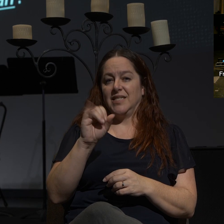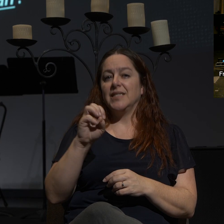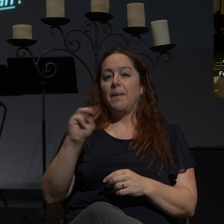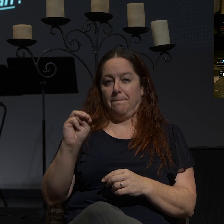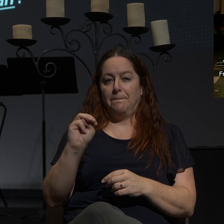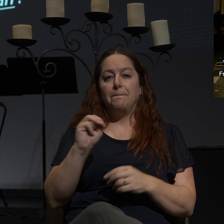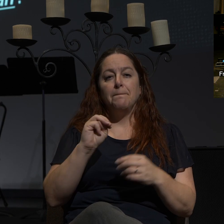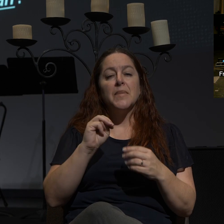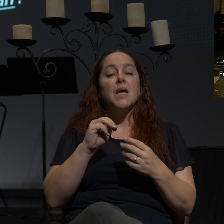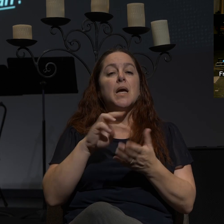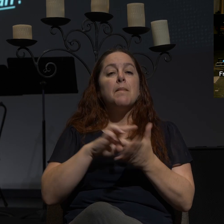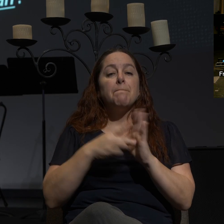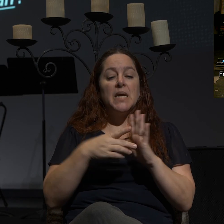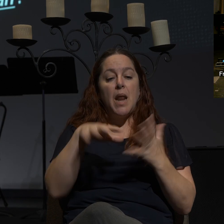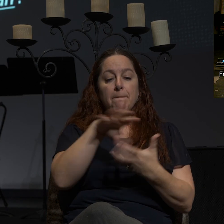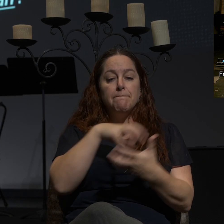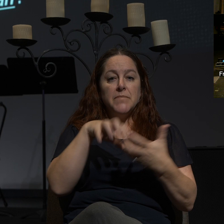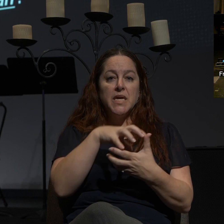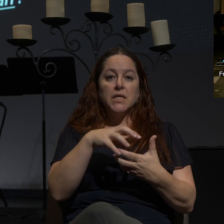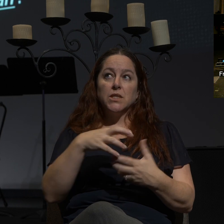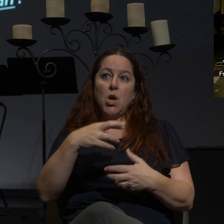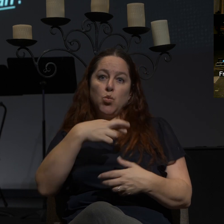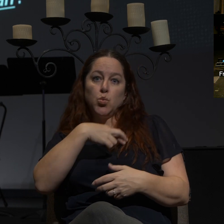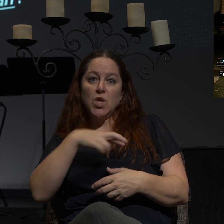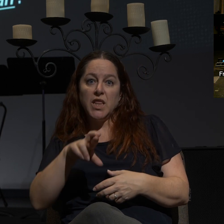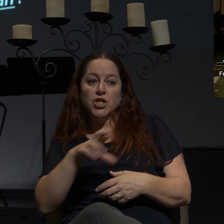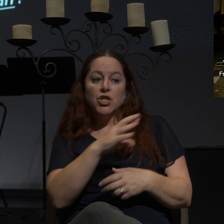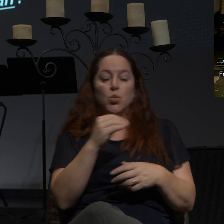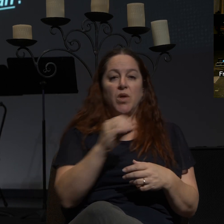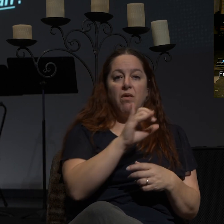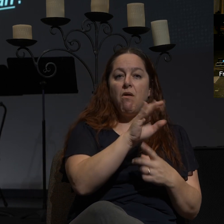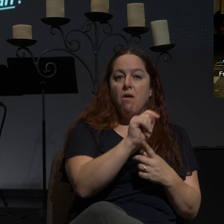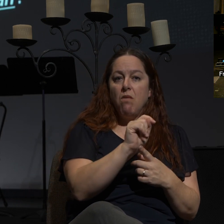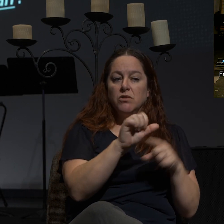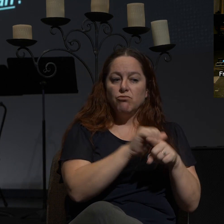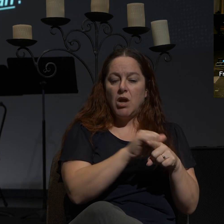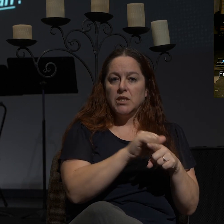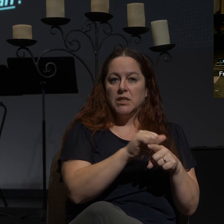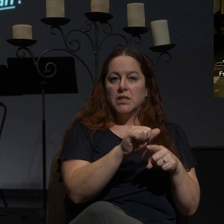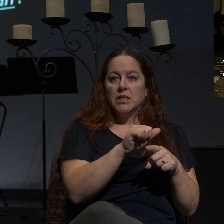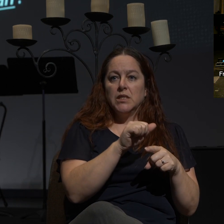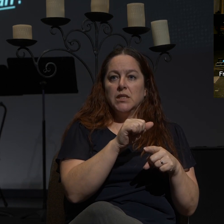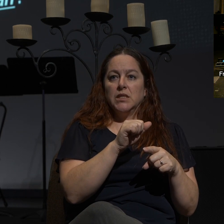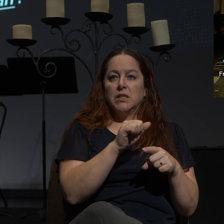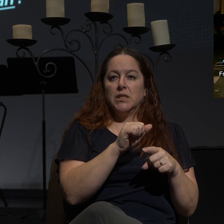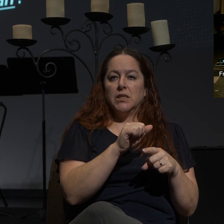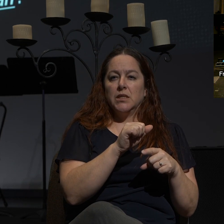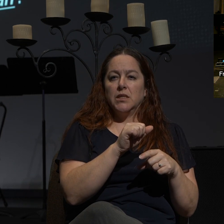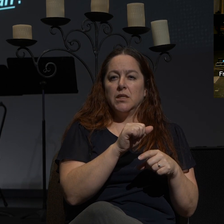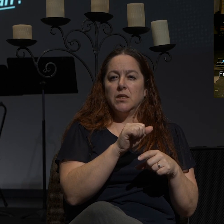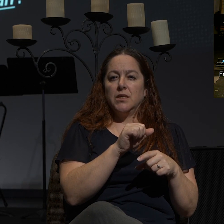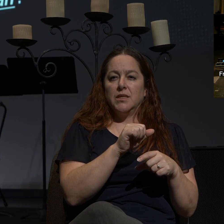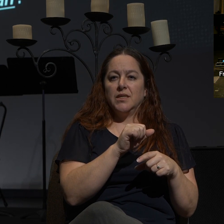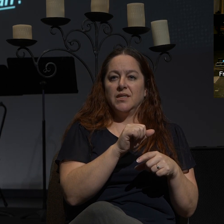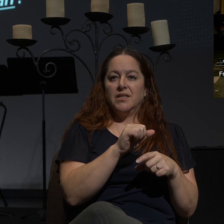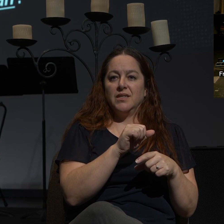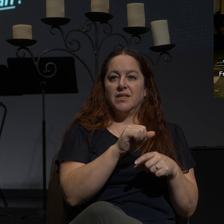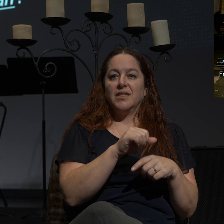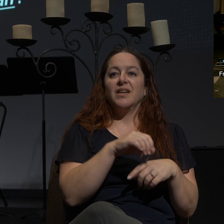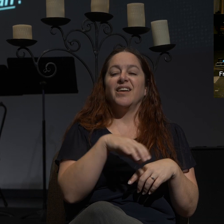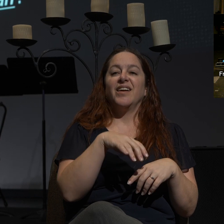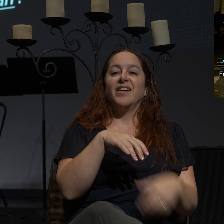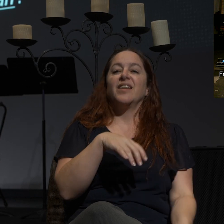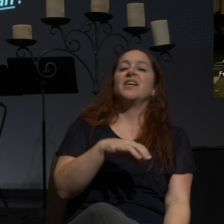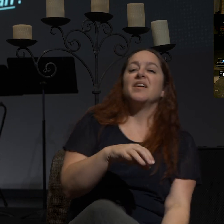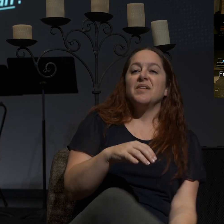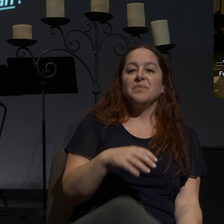deals with the mixing of religion with the cultural practices and rituals of the day. And so you allow the cultural